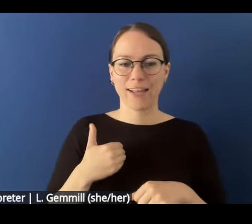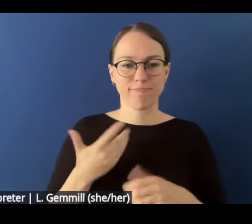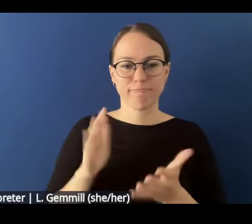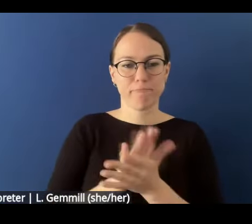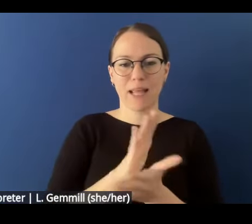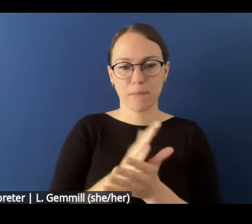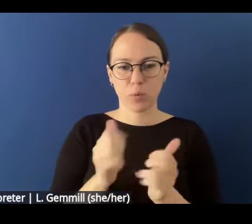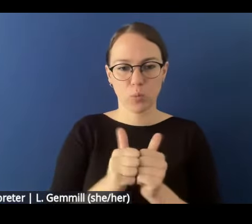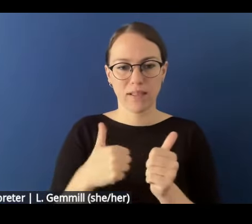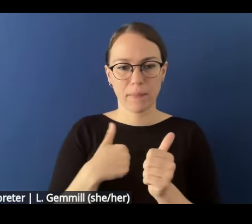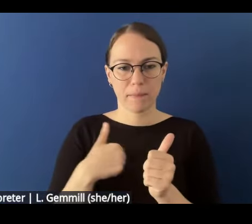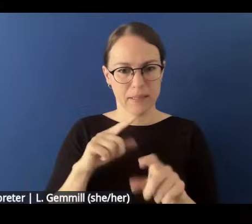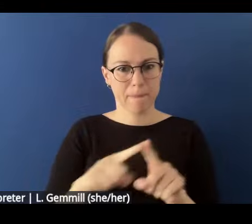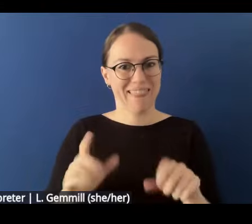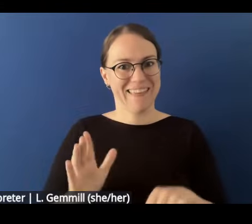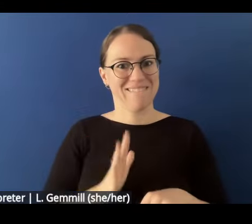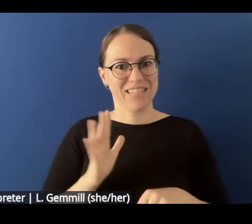Thank you.